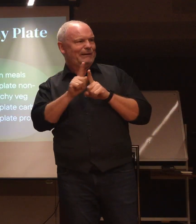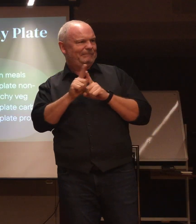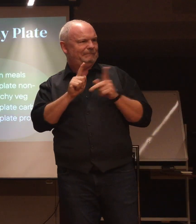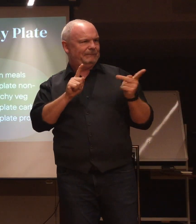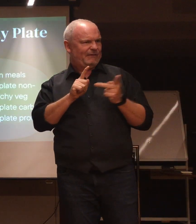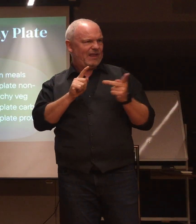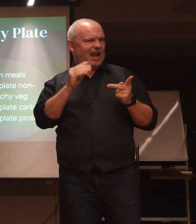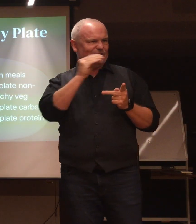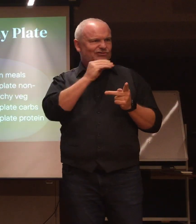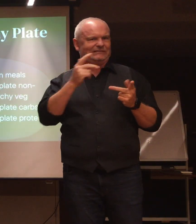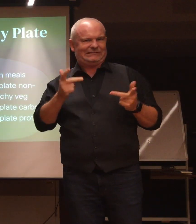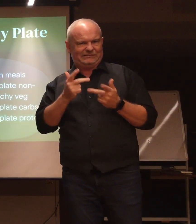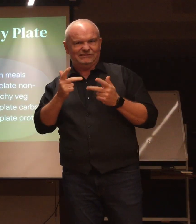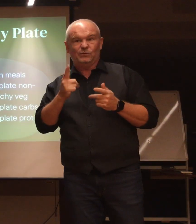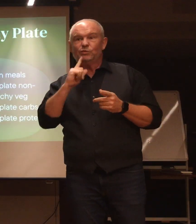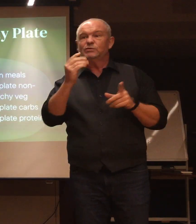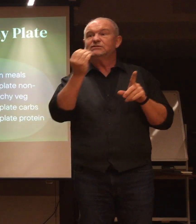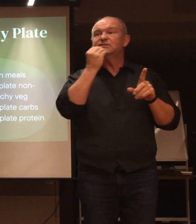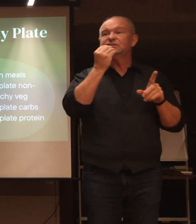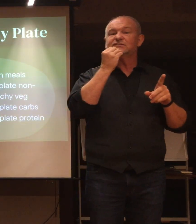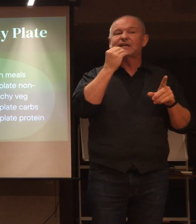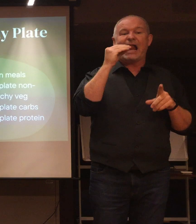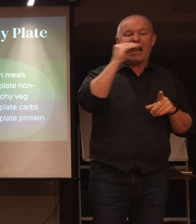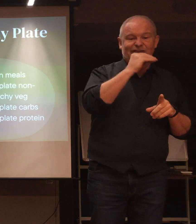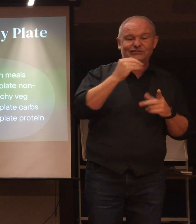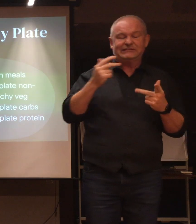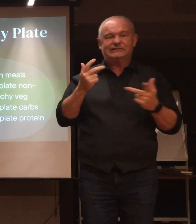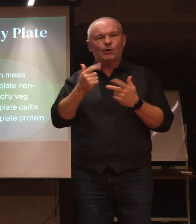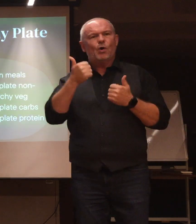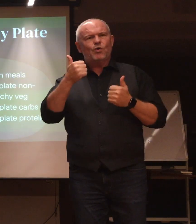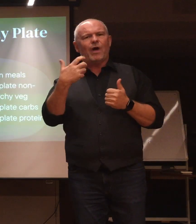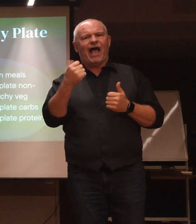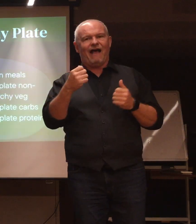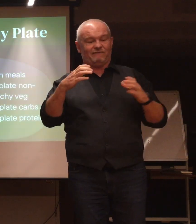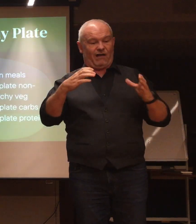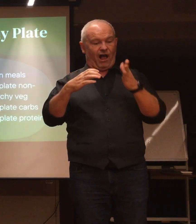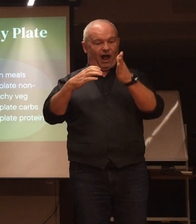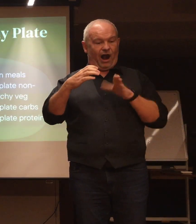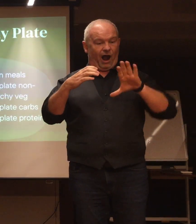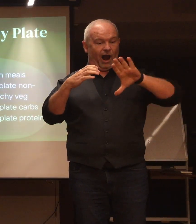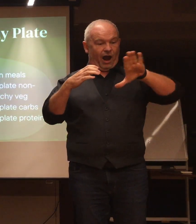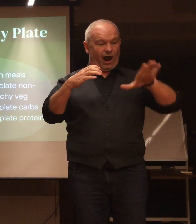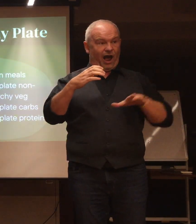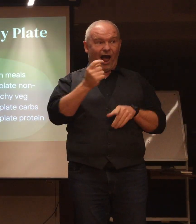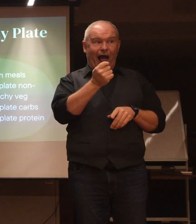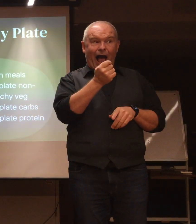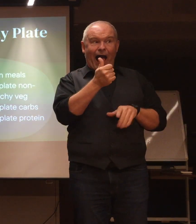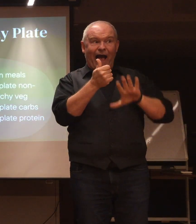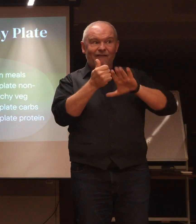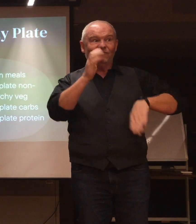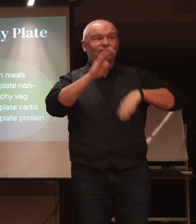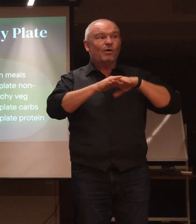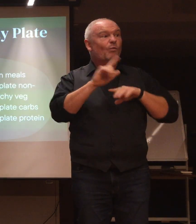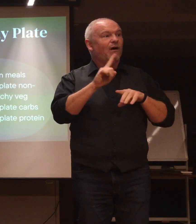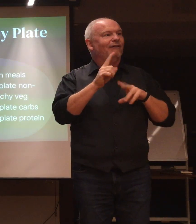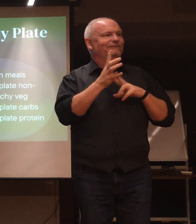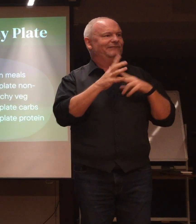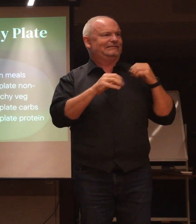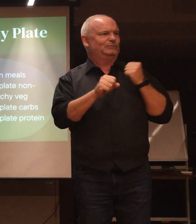So when you're eating at lunch and dinner, it's good to have half a plate full of